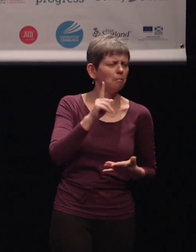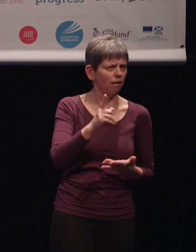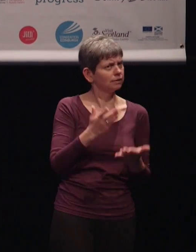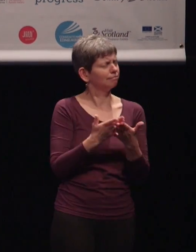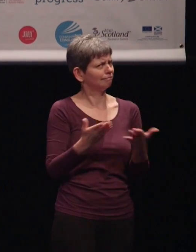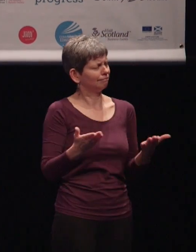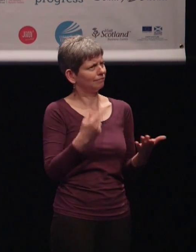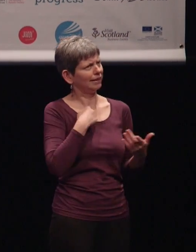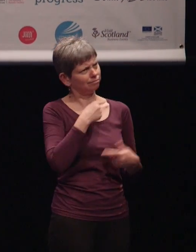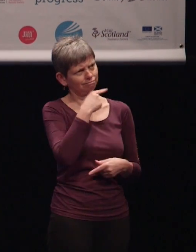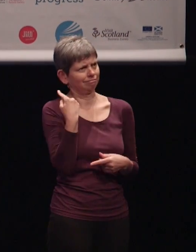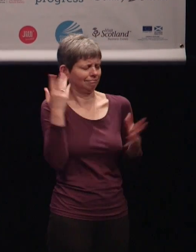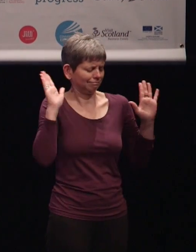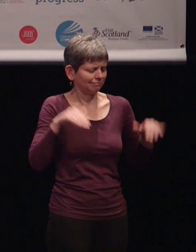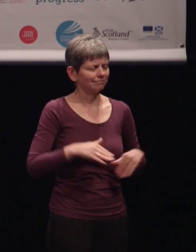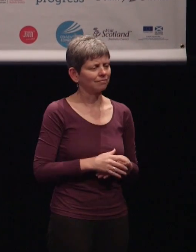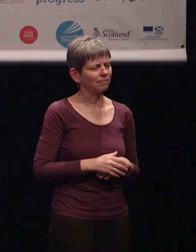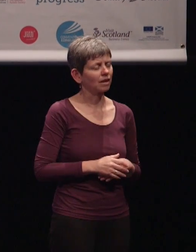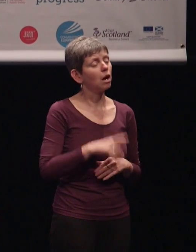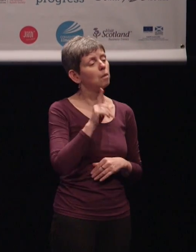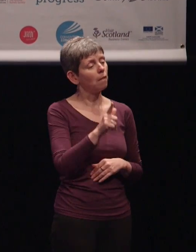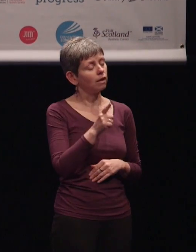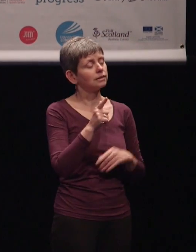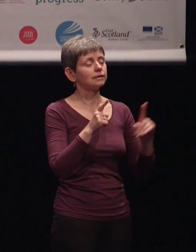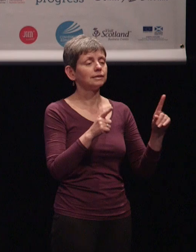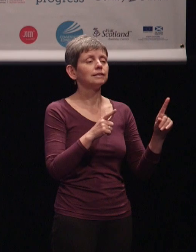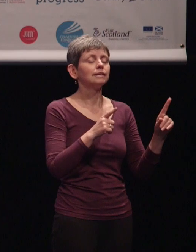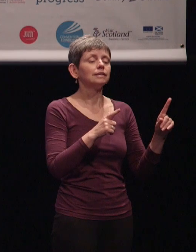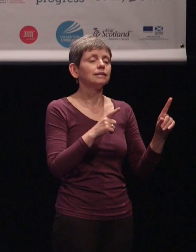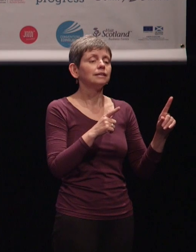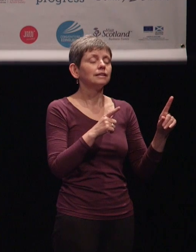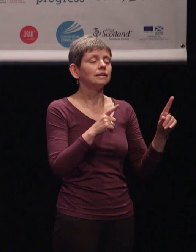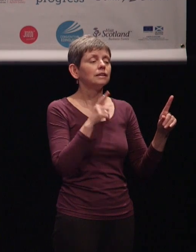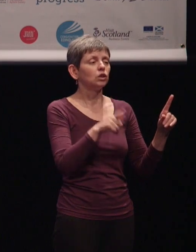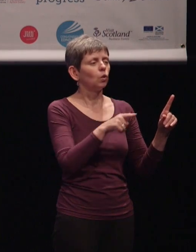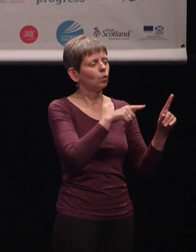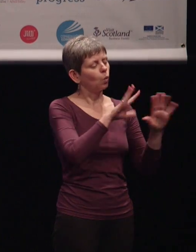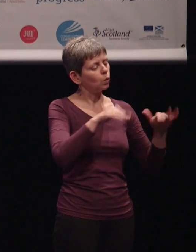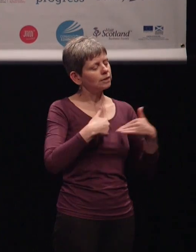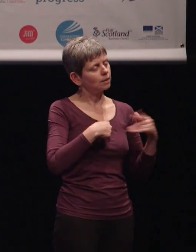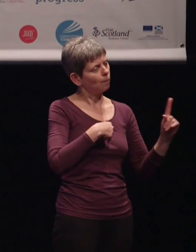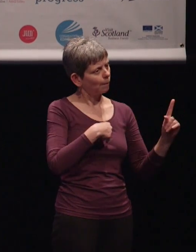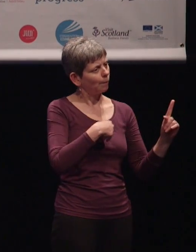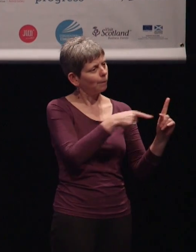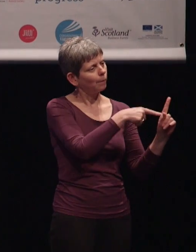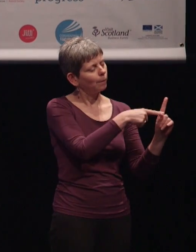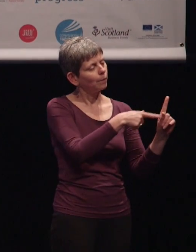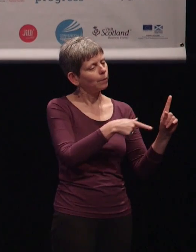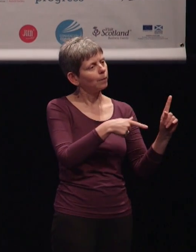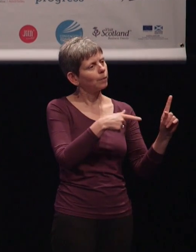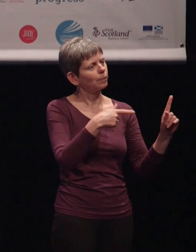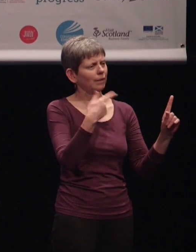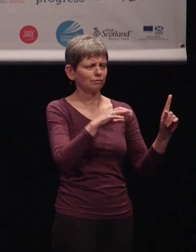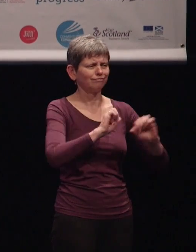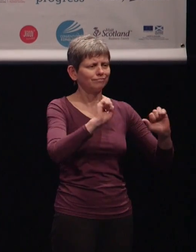our mature strategies, right? So, but that's another thing. I'm talking here about people with autism who hasn't developed